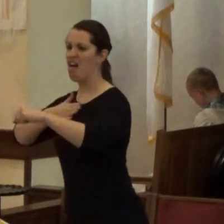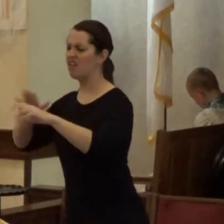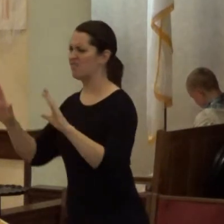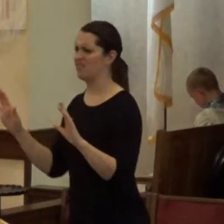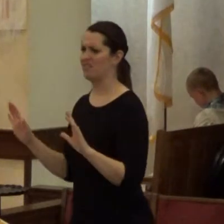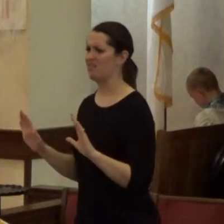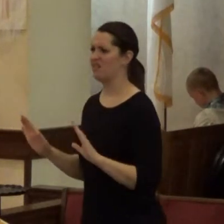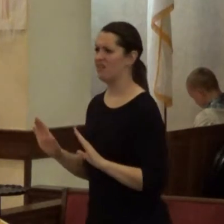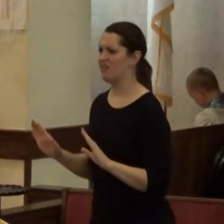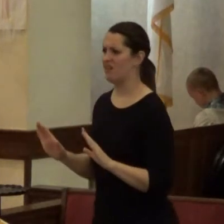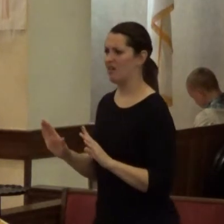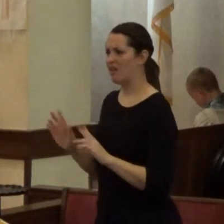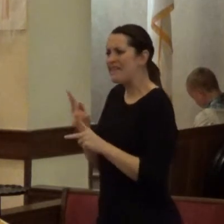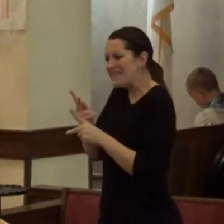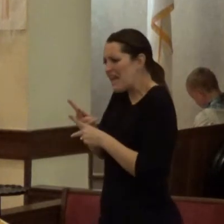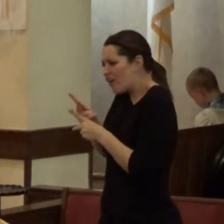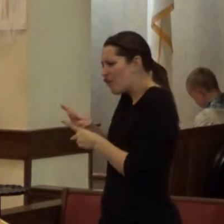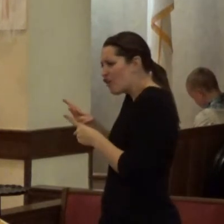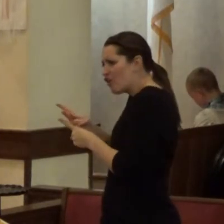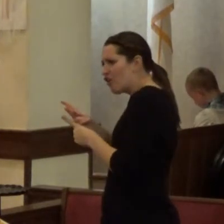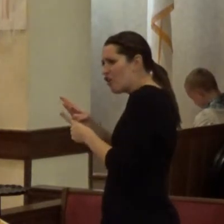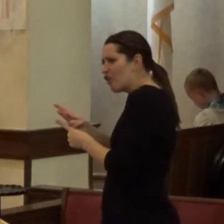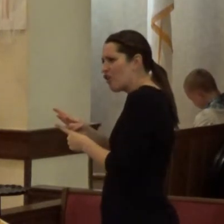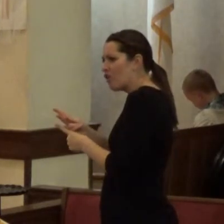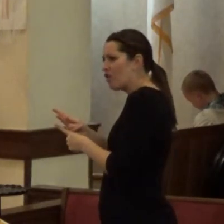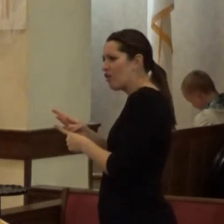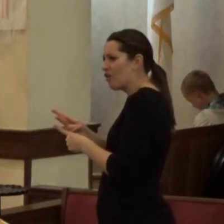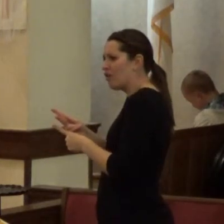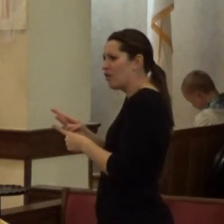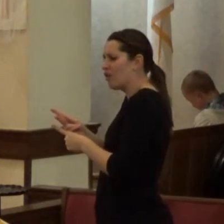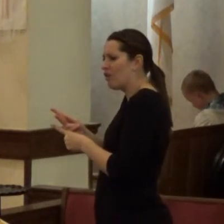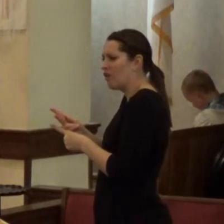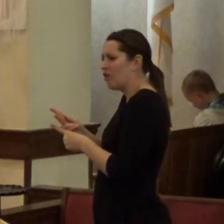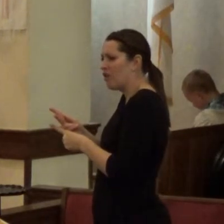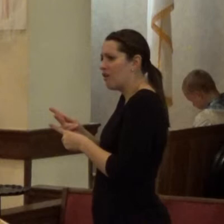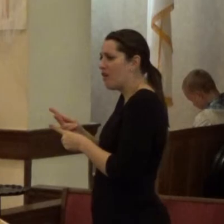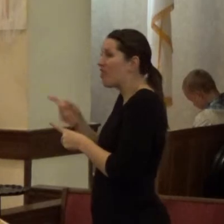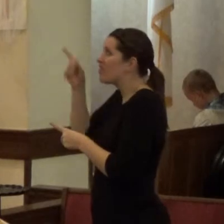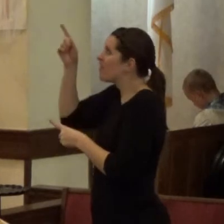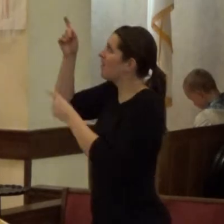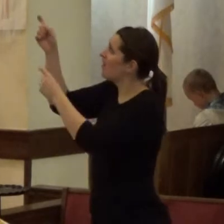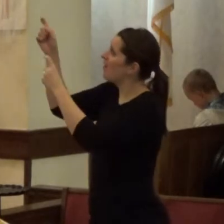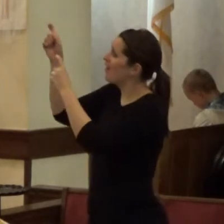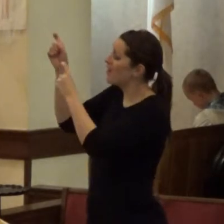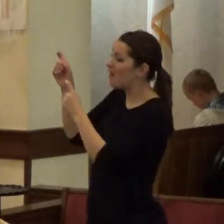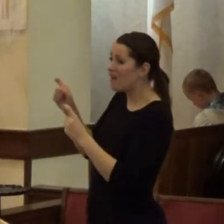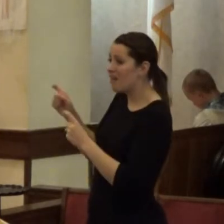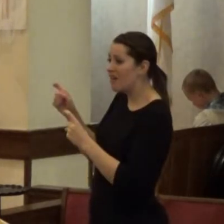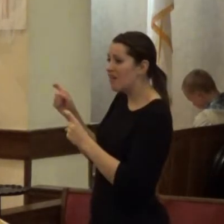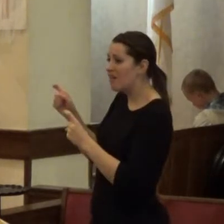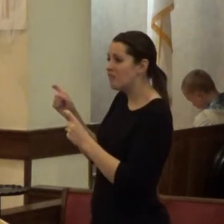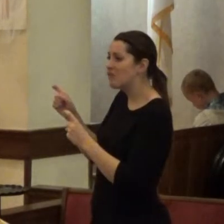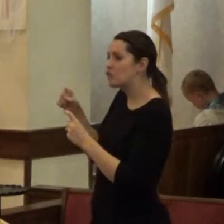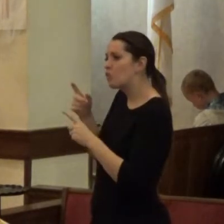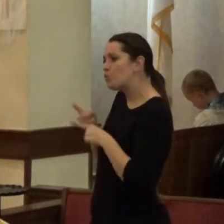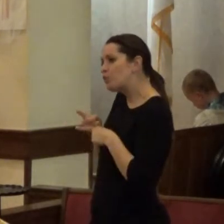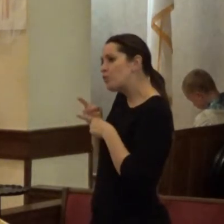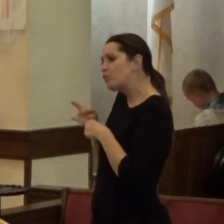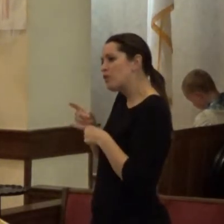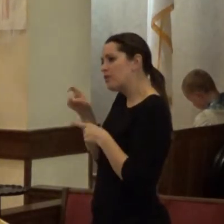own things, but to care for the things that the owner has given to